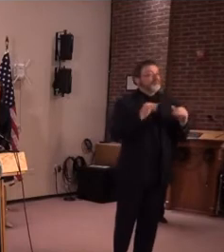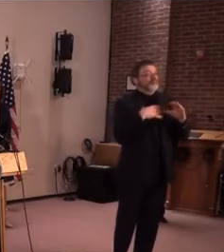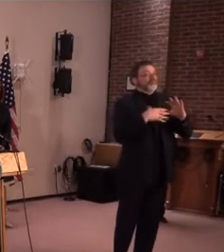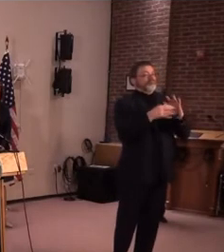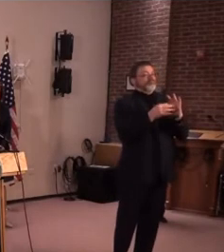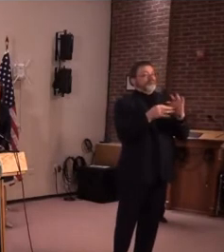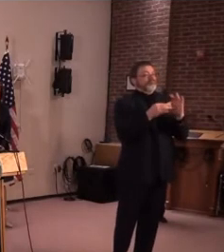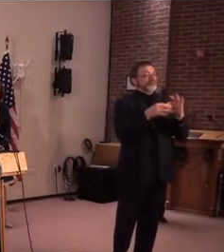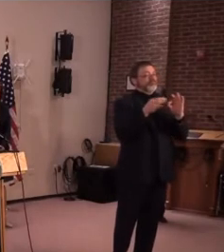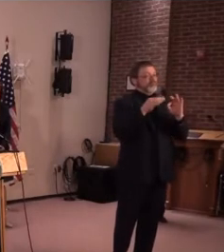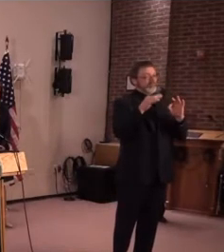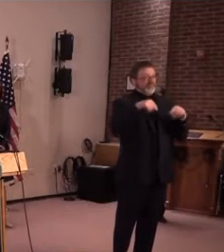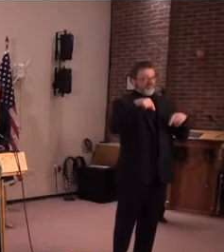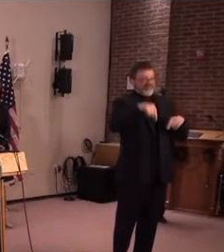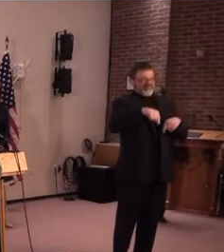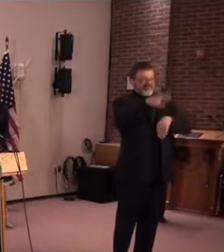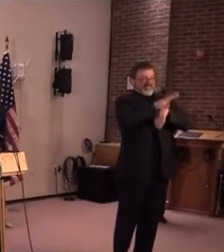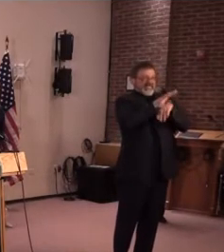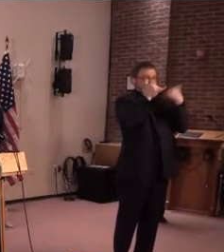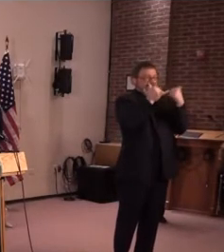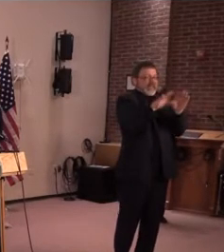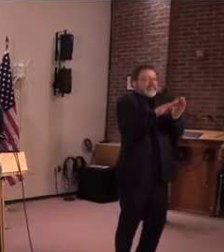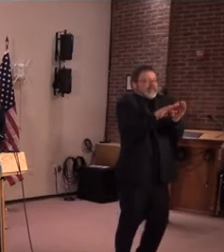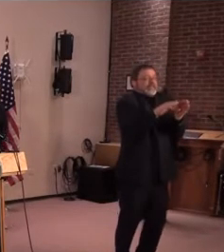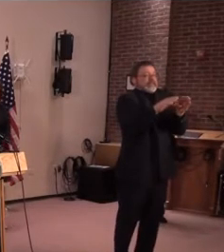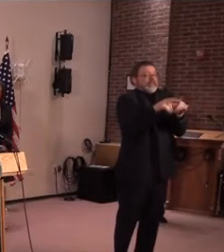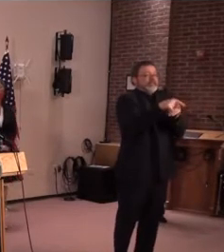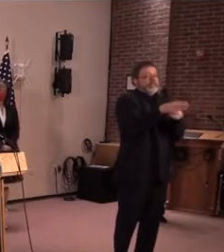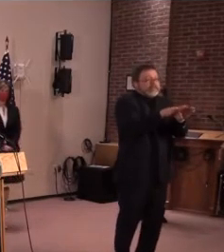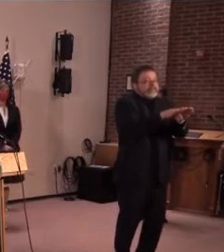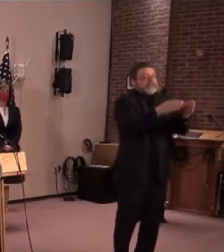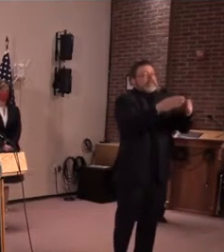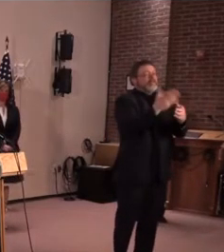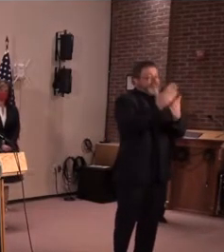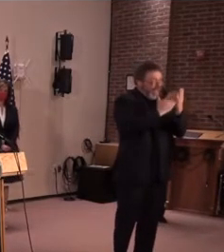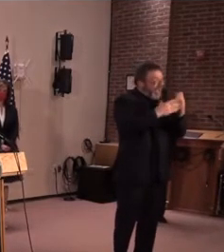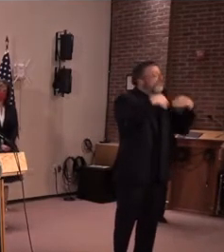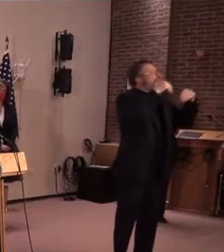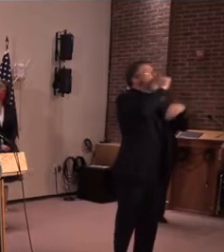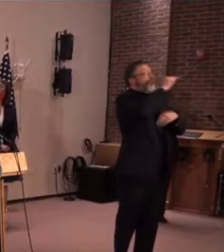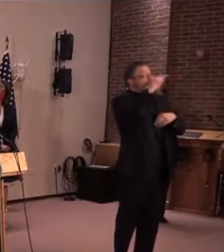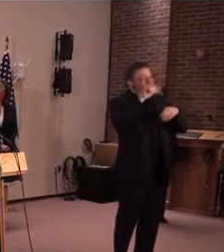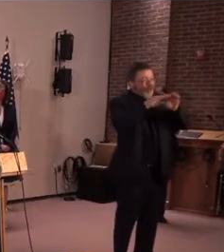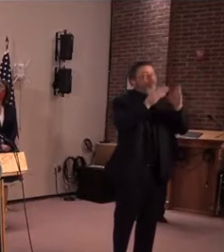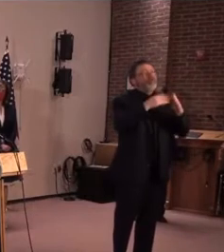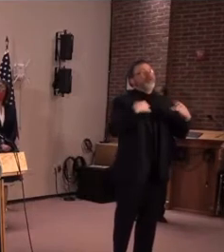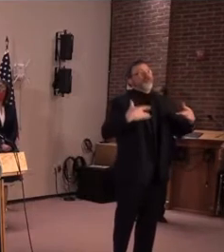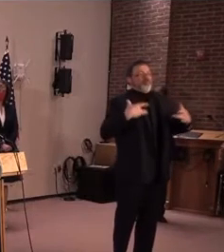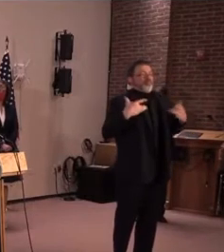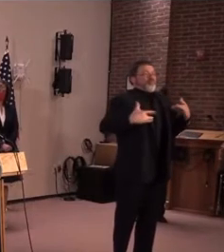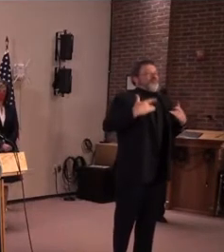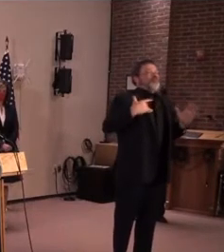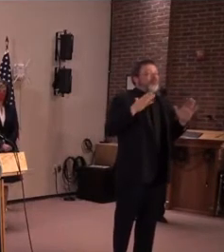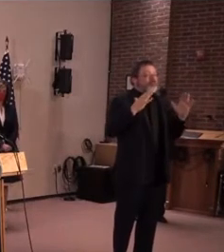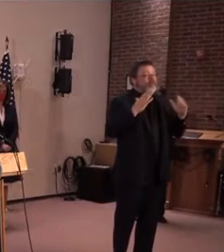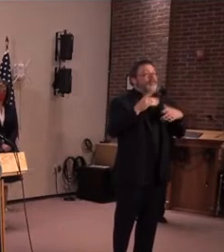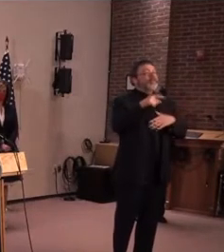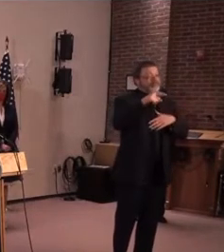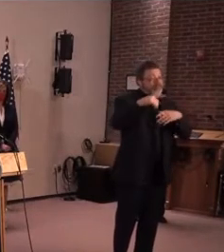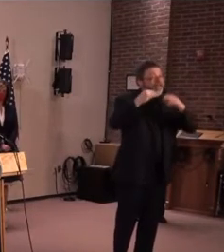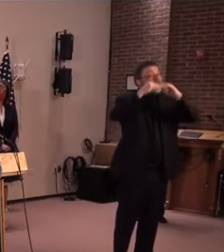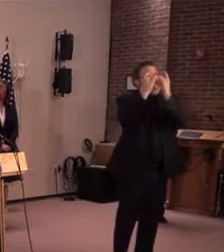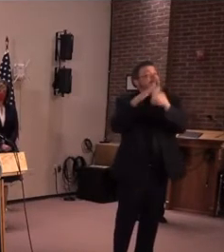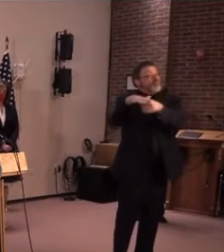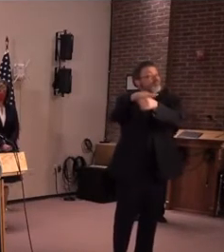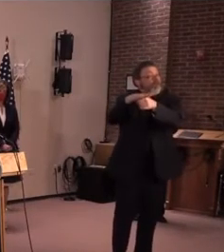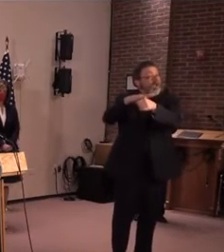to see some of our retailers open again on Monday, and now with campgrounds and lodging establishments opening on Friday, we are on the road to